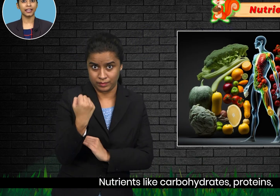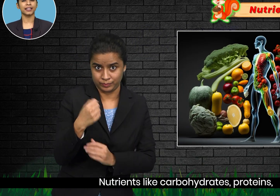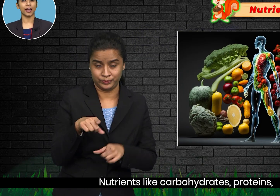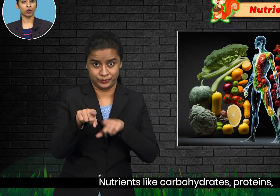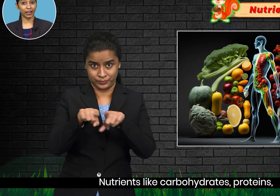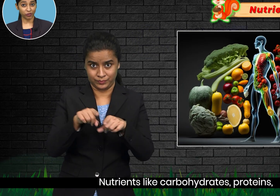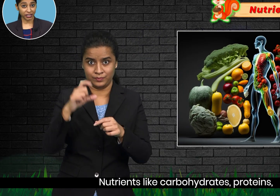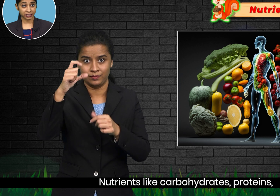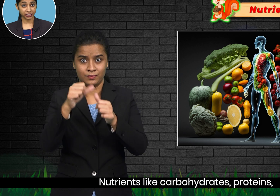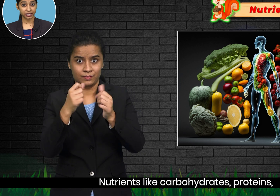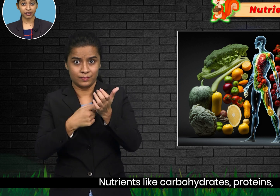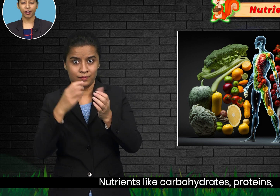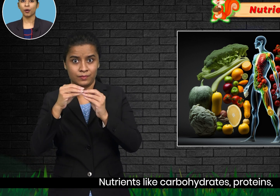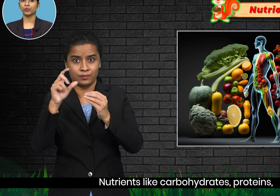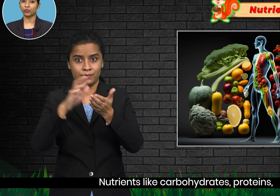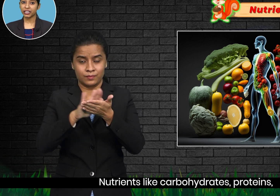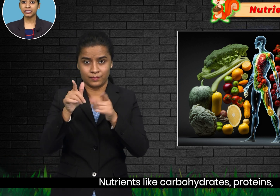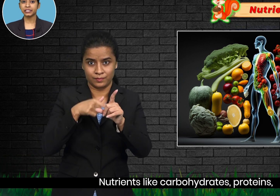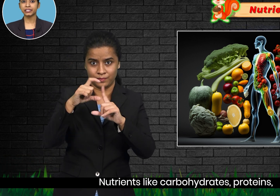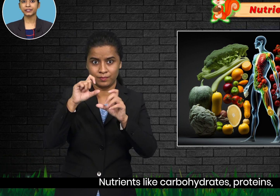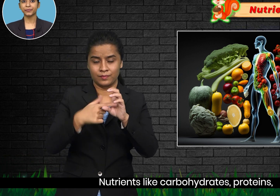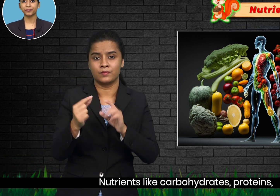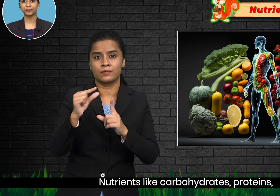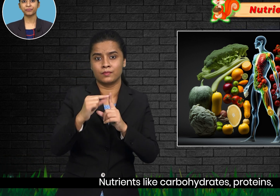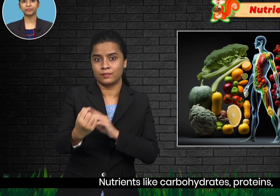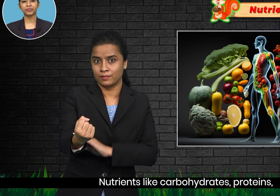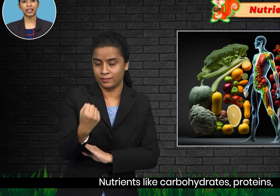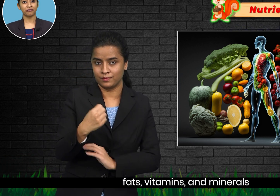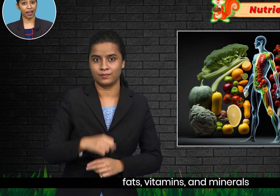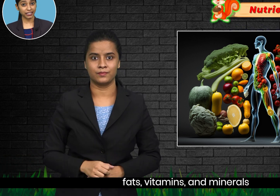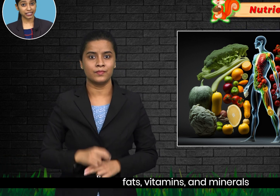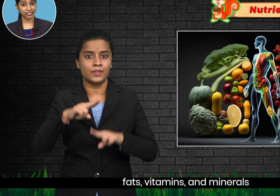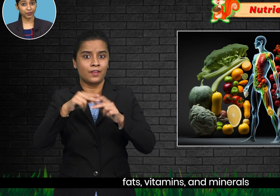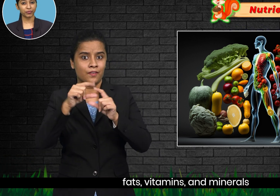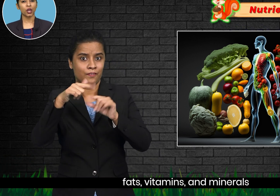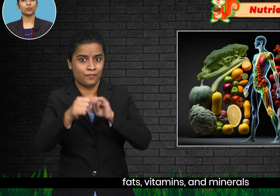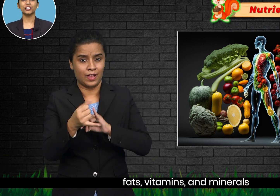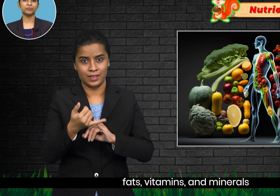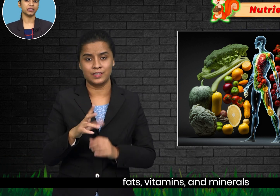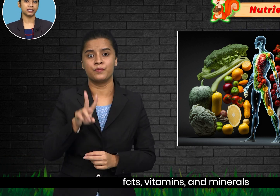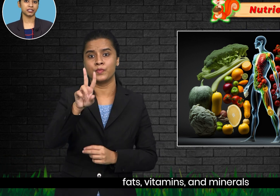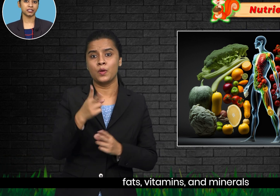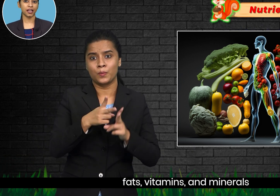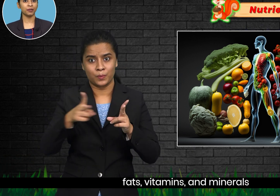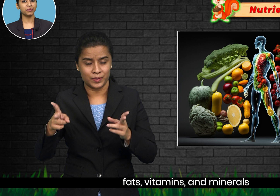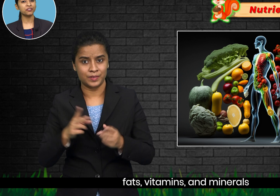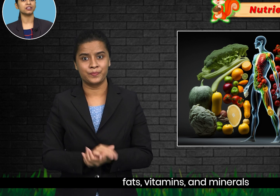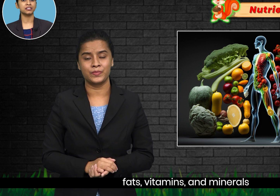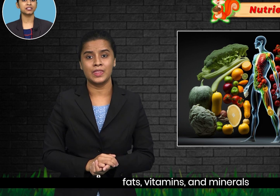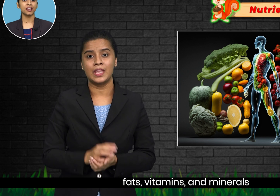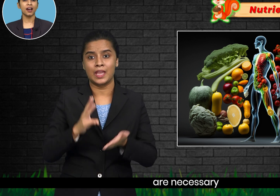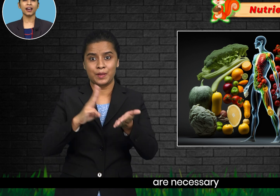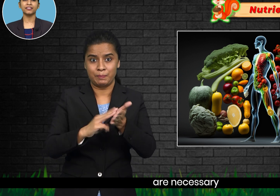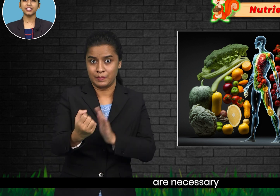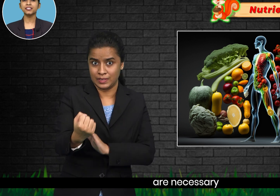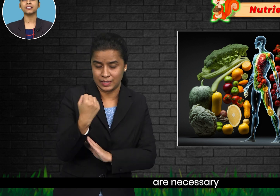Nutrients like carbohydrates, proteins, fats, vitamins and